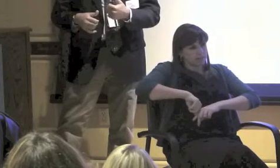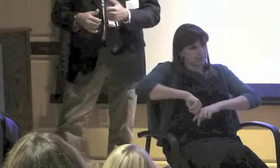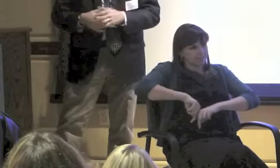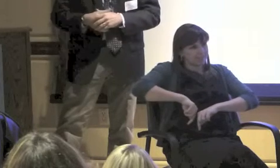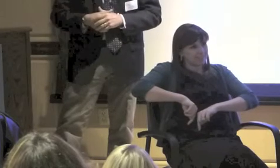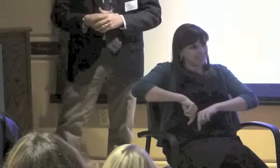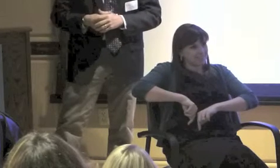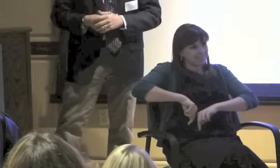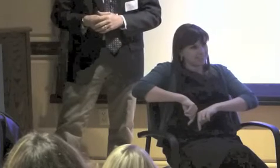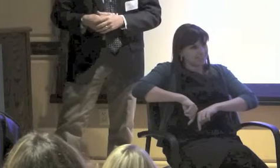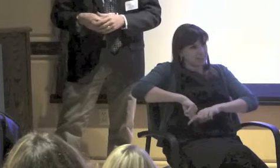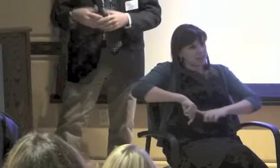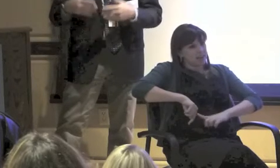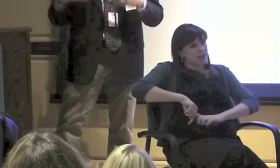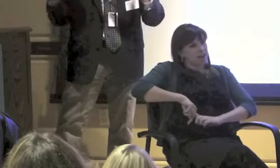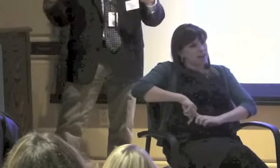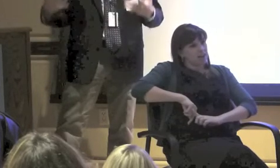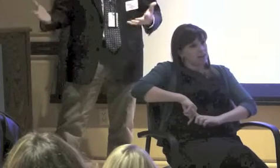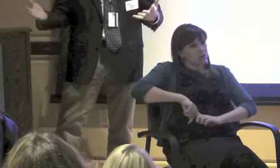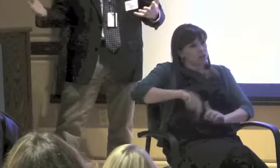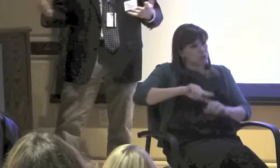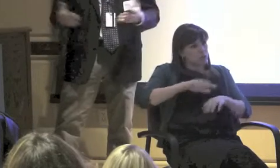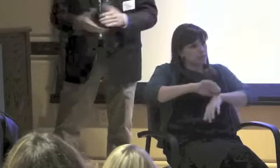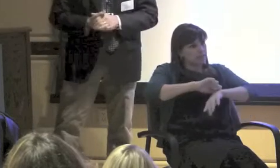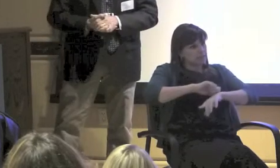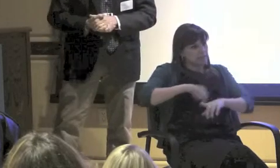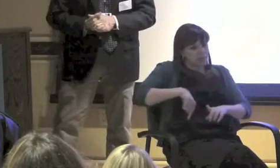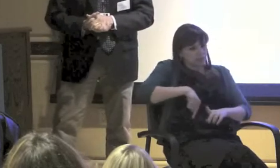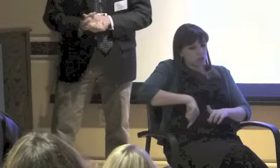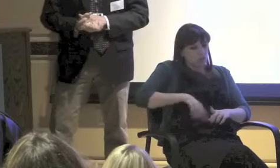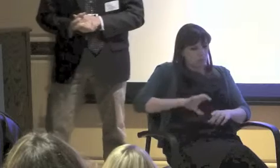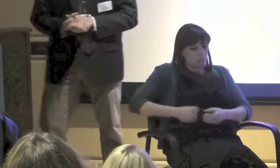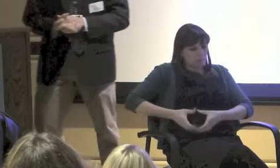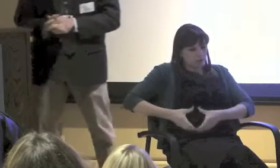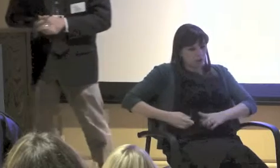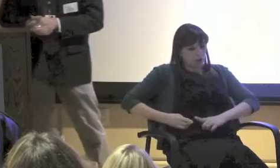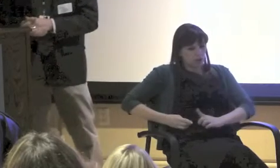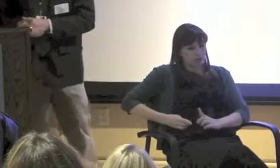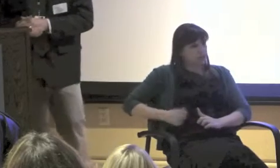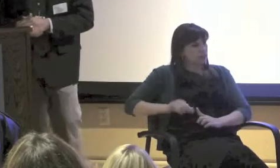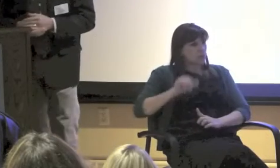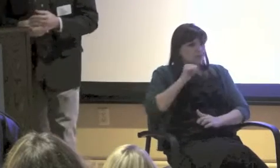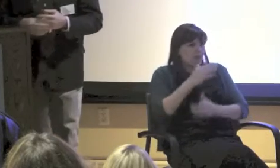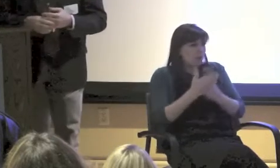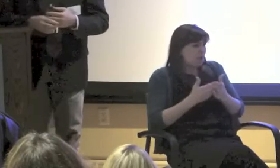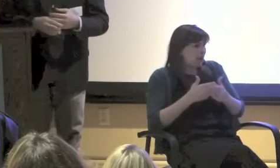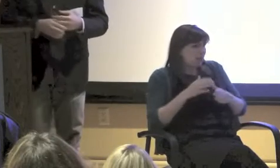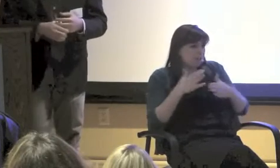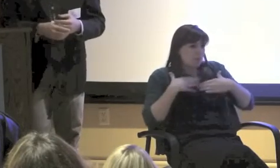other end at the skin level. And it acts as a natural channel. It's not a part of the body that you need